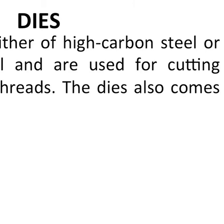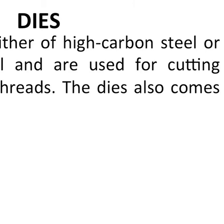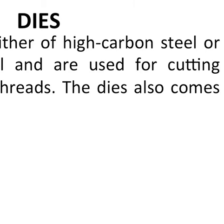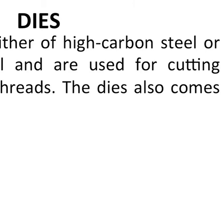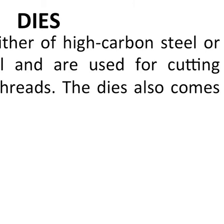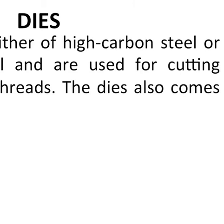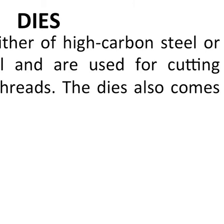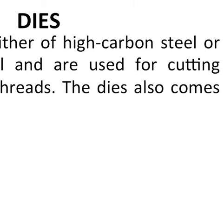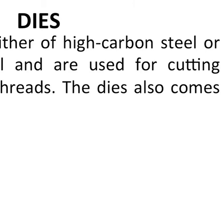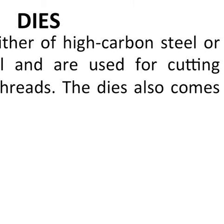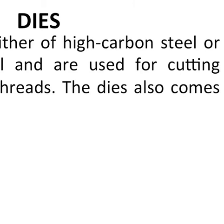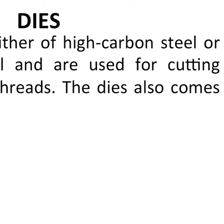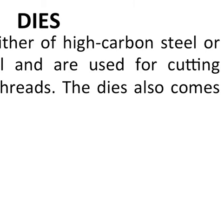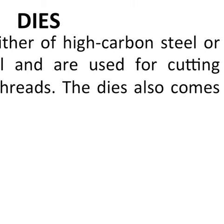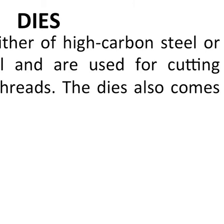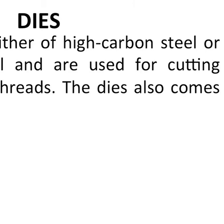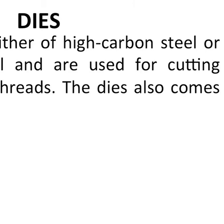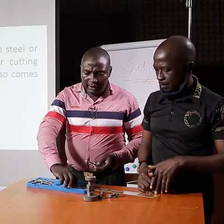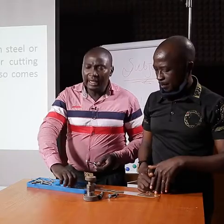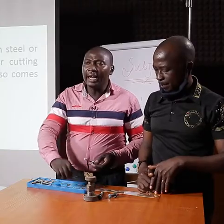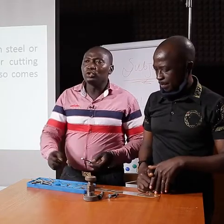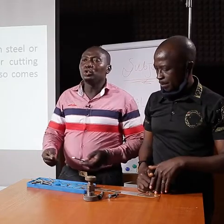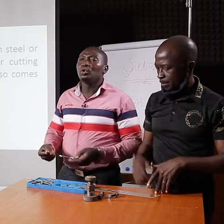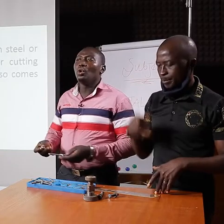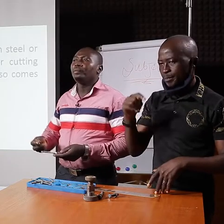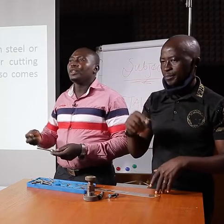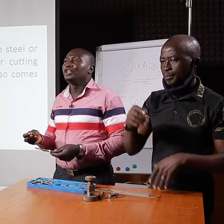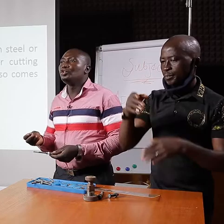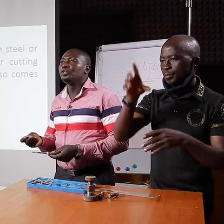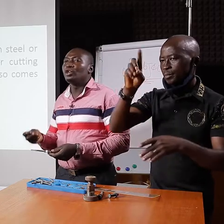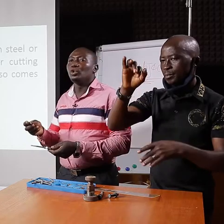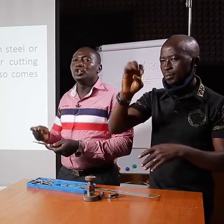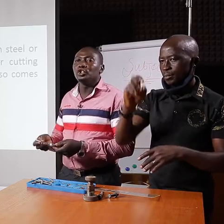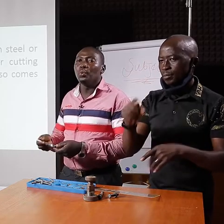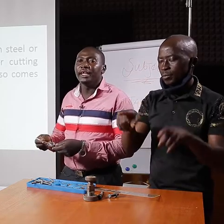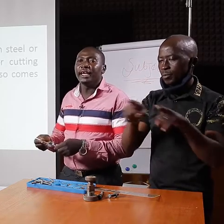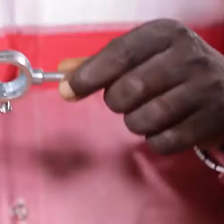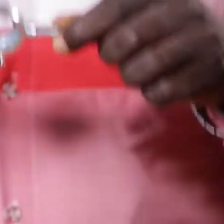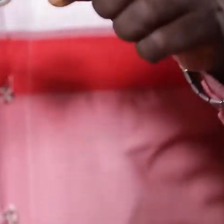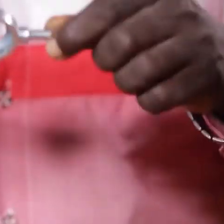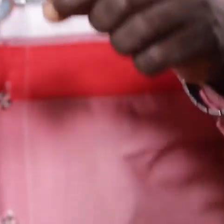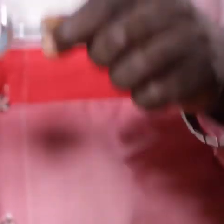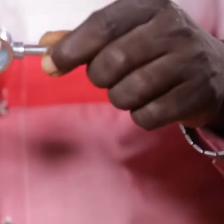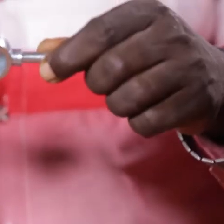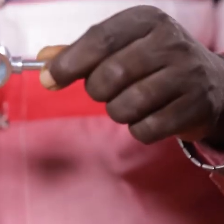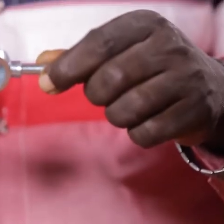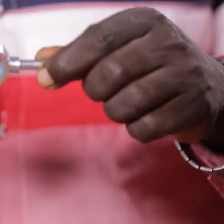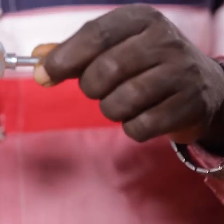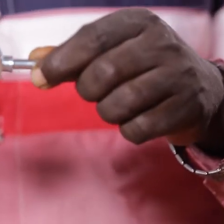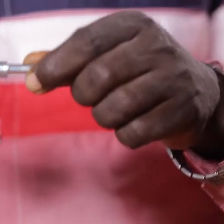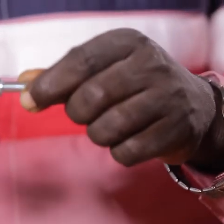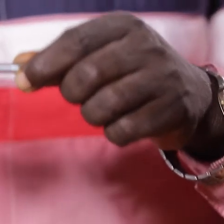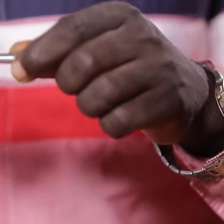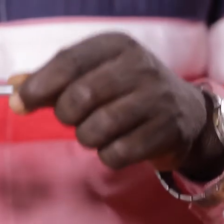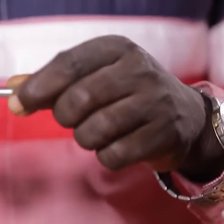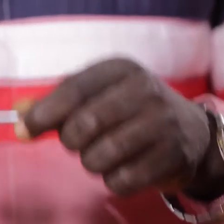cut external male thread. The dies also is used in conjunction with a die holder or a die